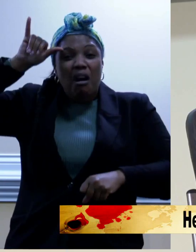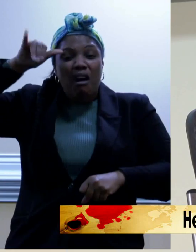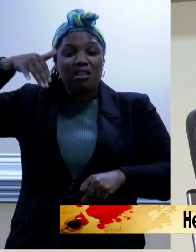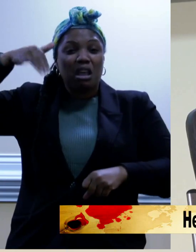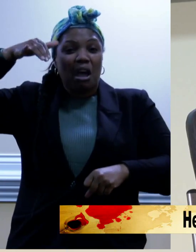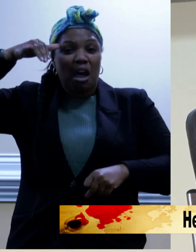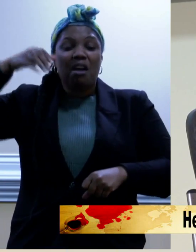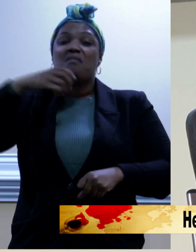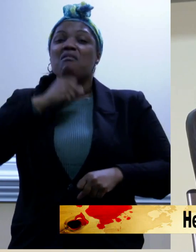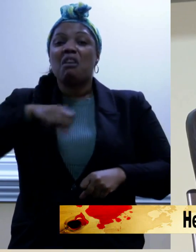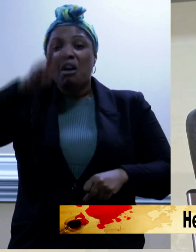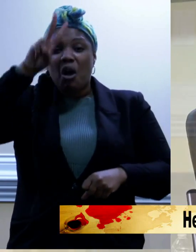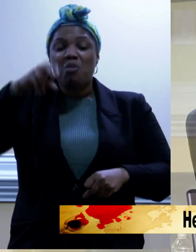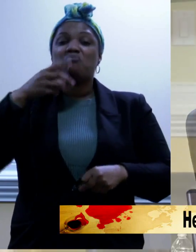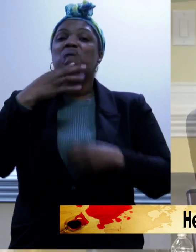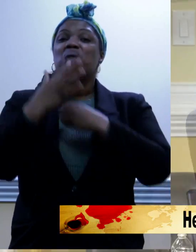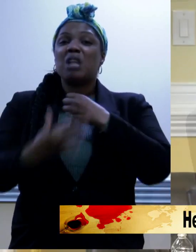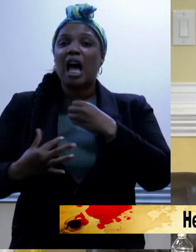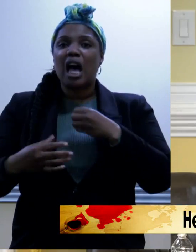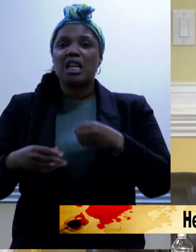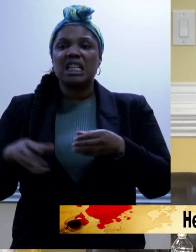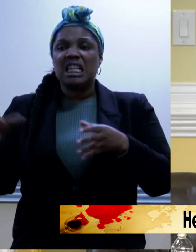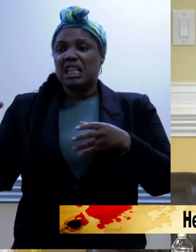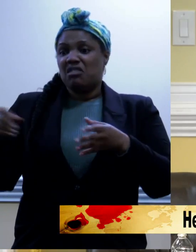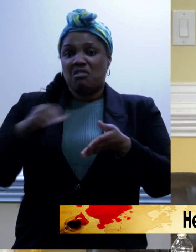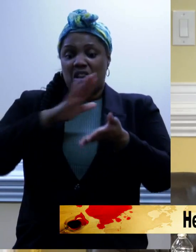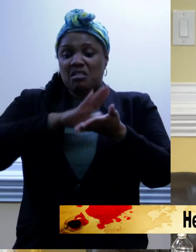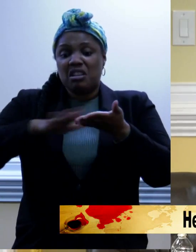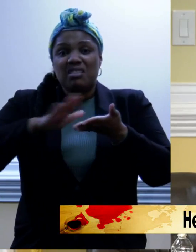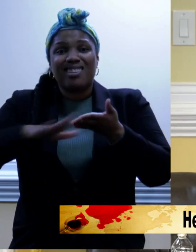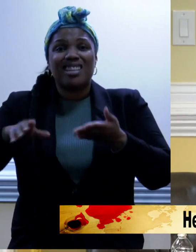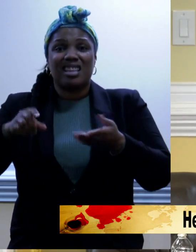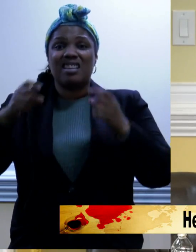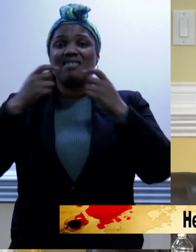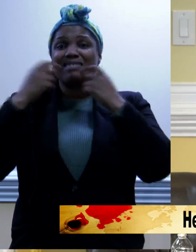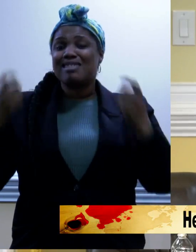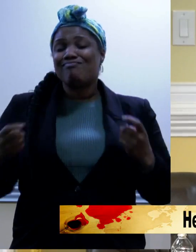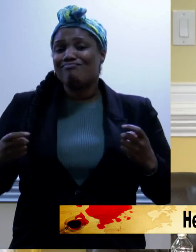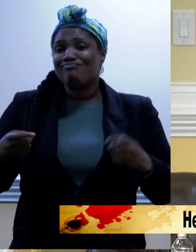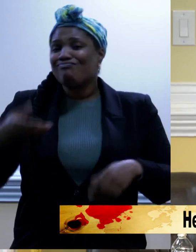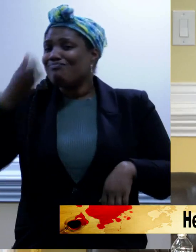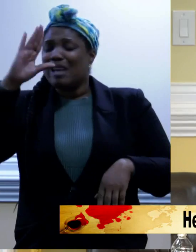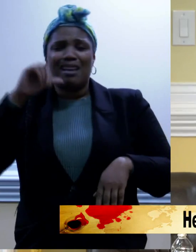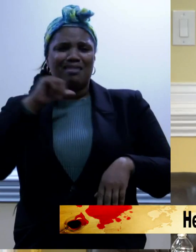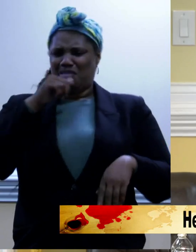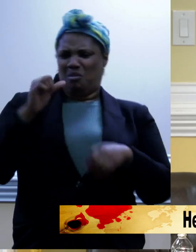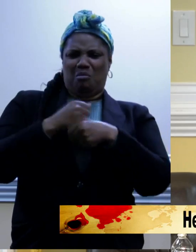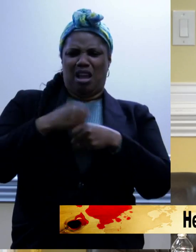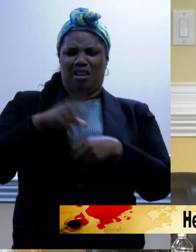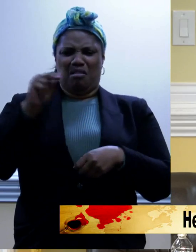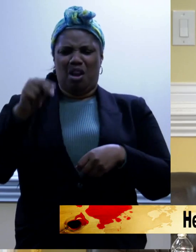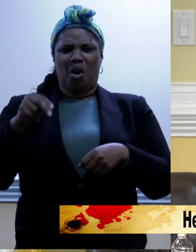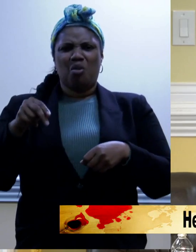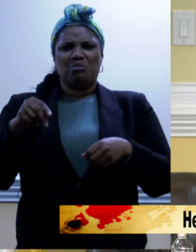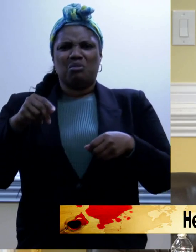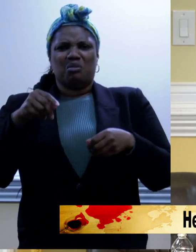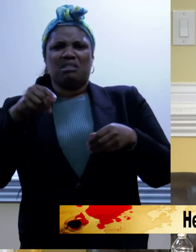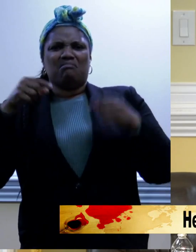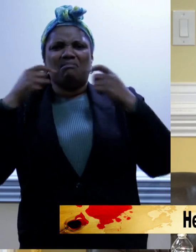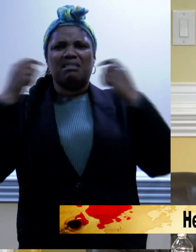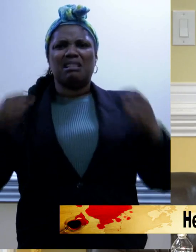take away sin. That's why. Because they couldn't take away sin. And God ain't gonna make no sin of God.